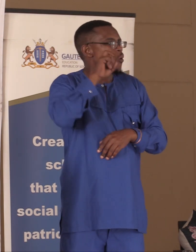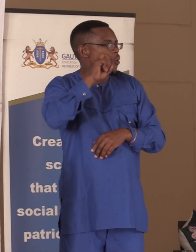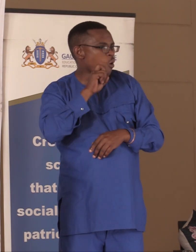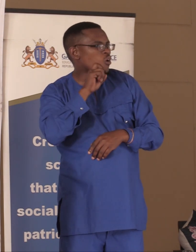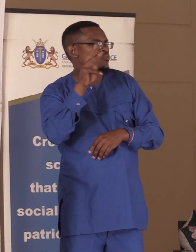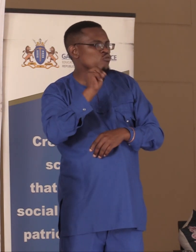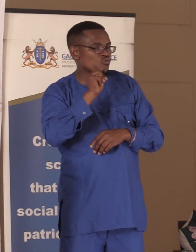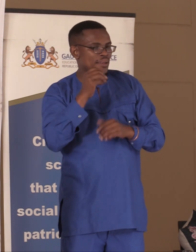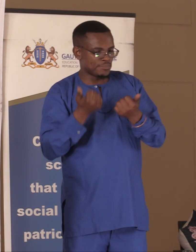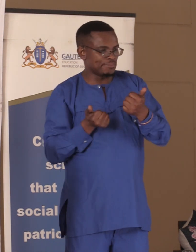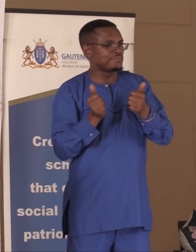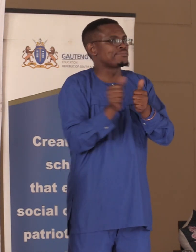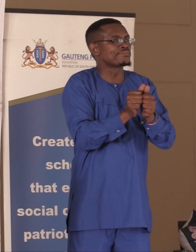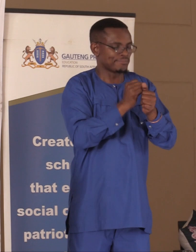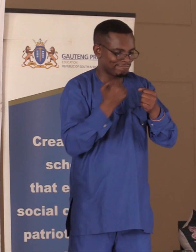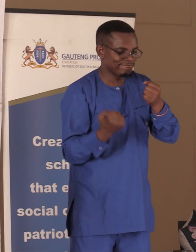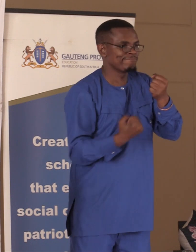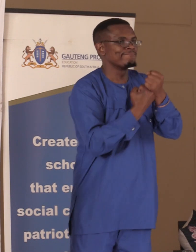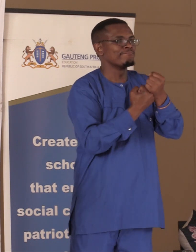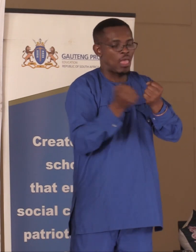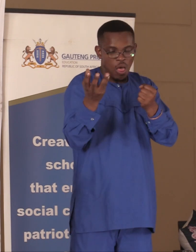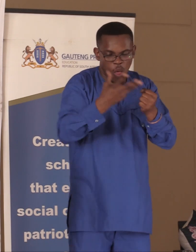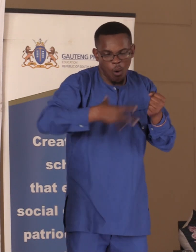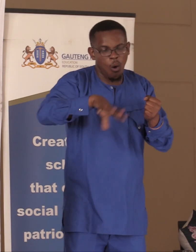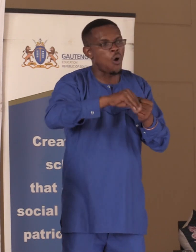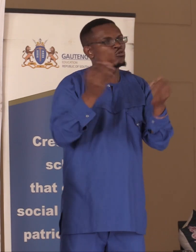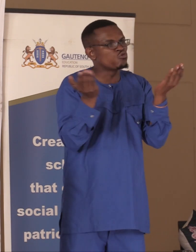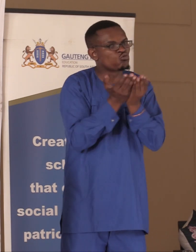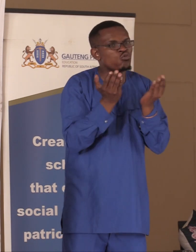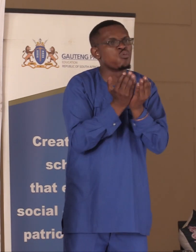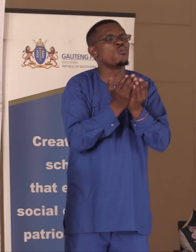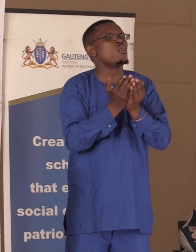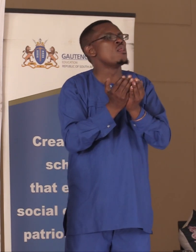is on your side, and all schools in Garankuwa are under